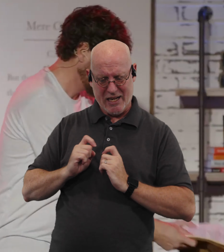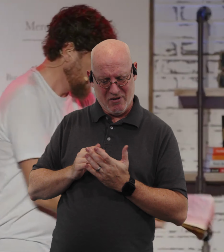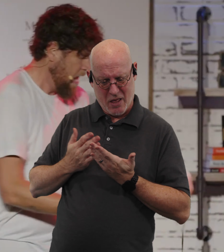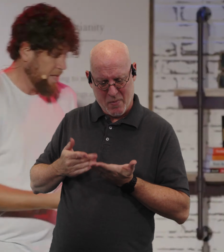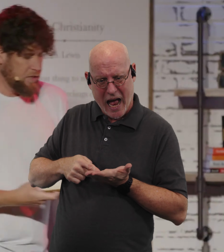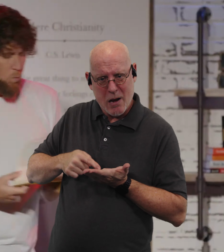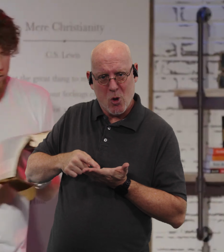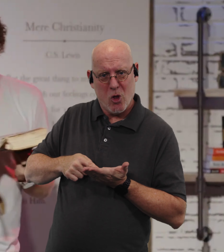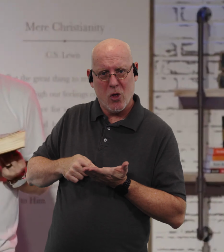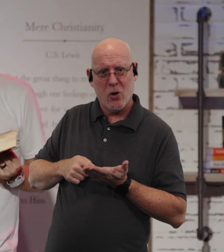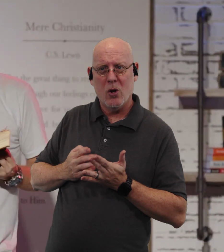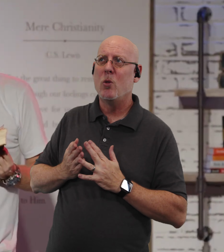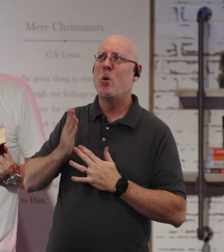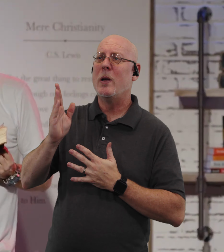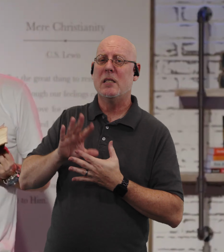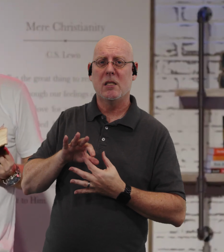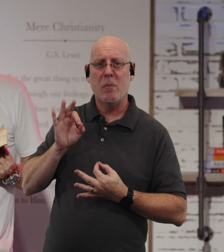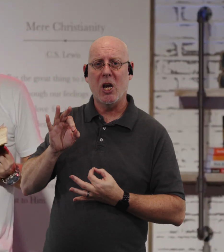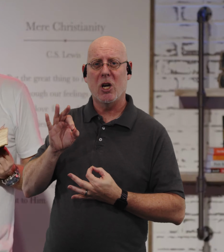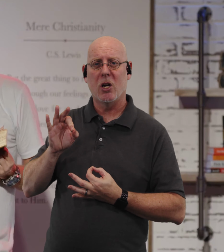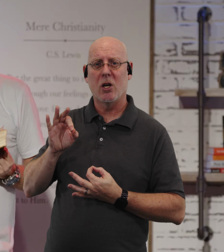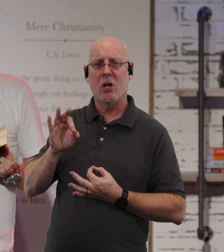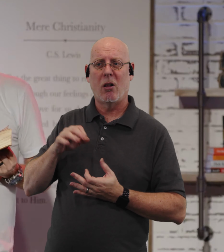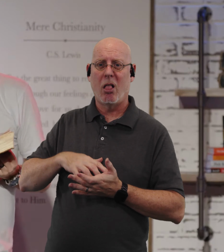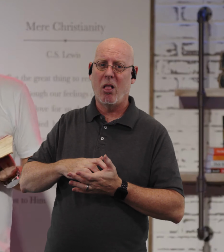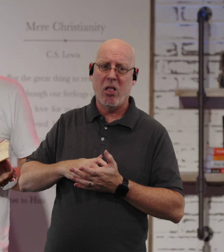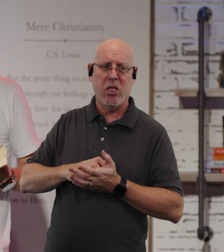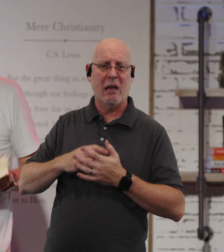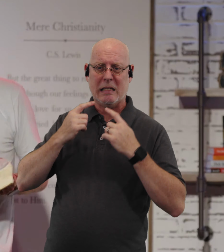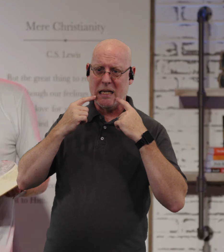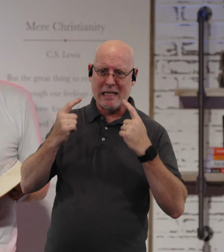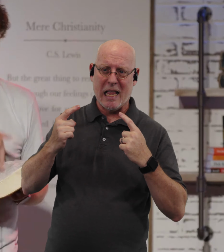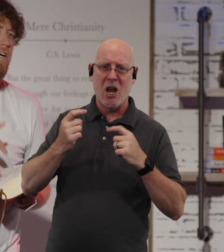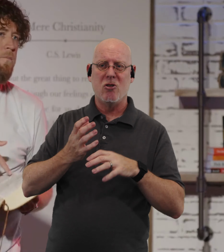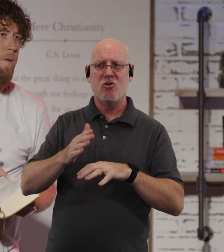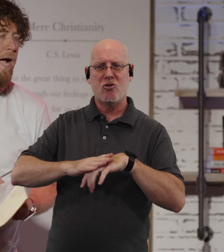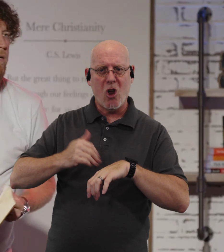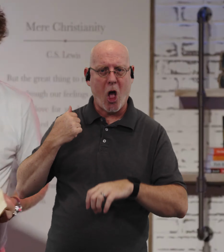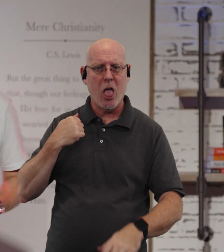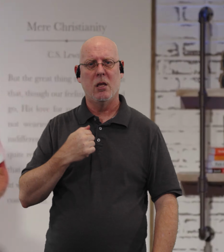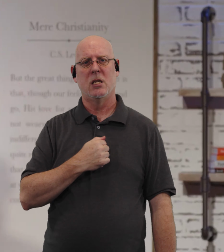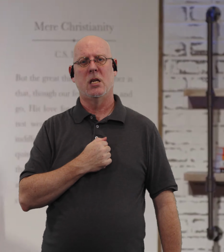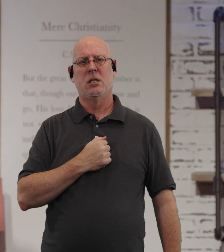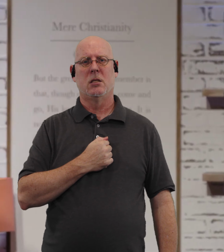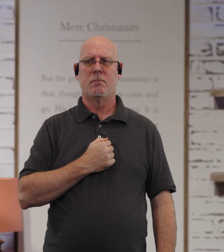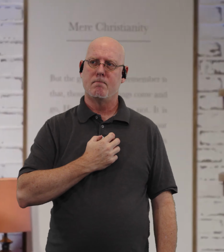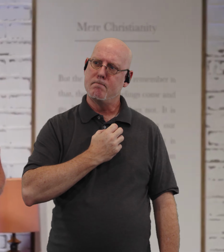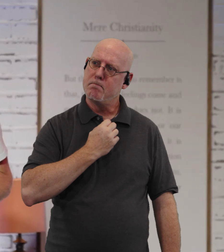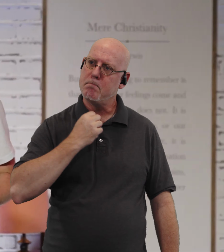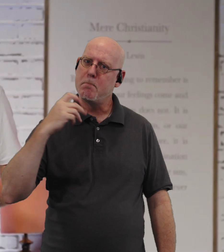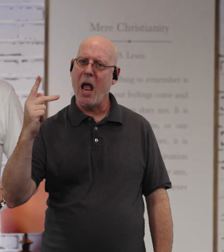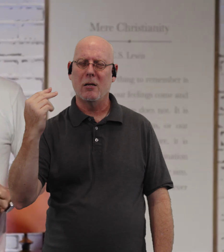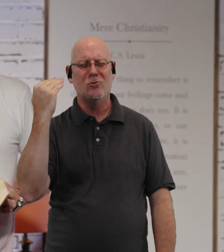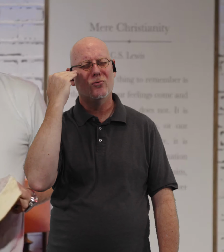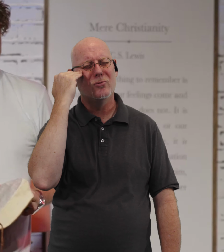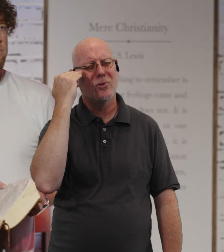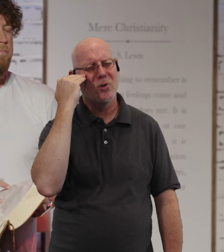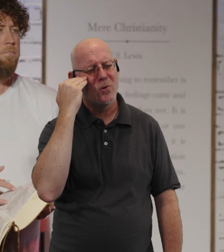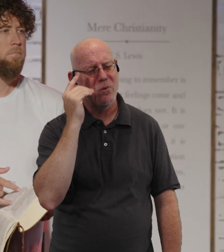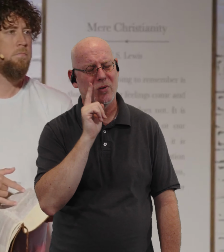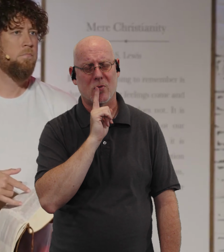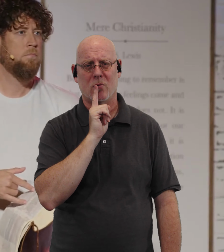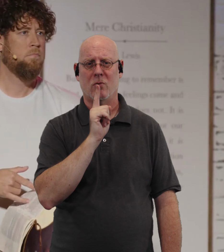this. And this morning by his Spirit, through feeble declarations, he calls us back. We know the truth.